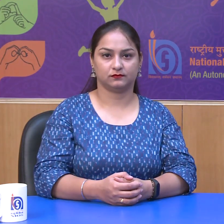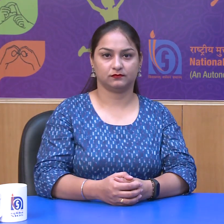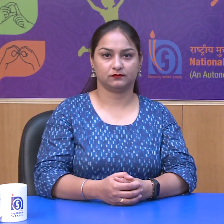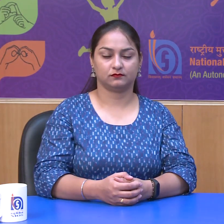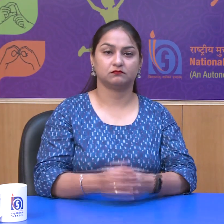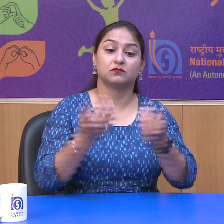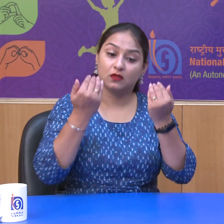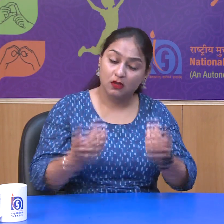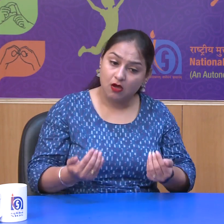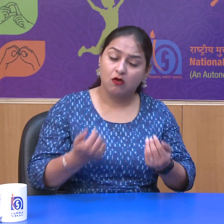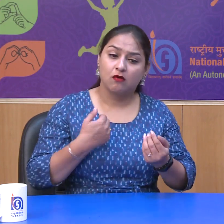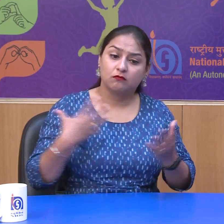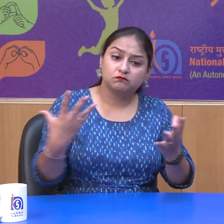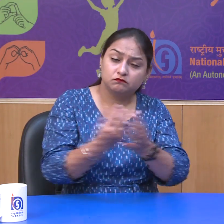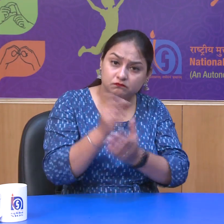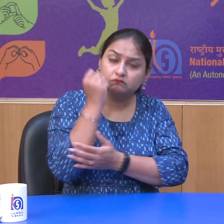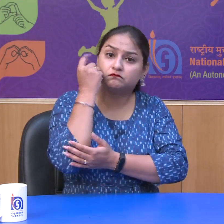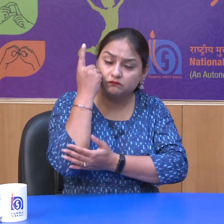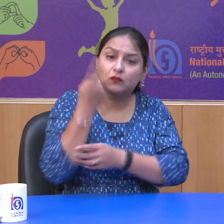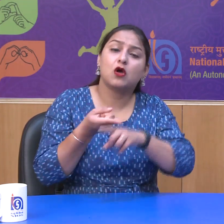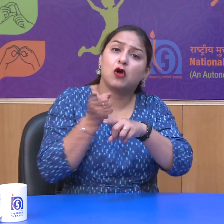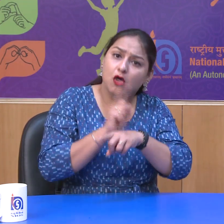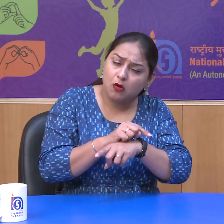Now you will get to know about agriculture,